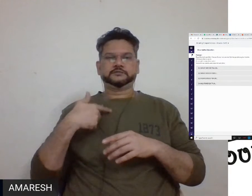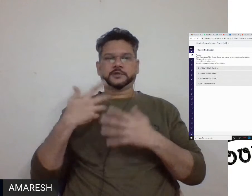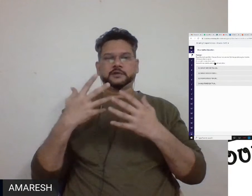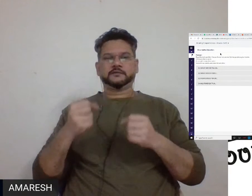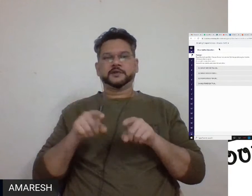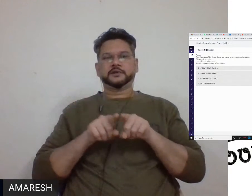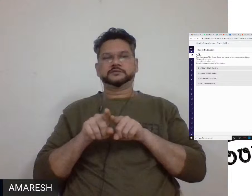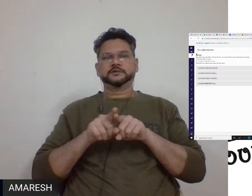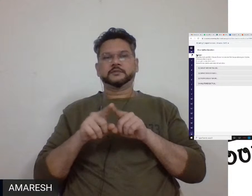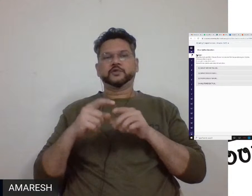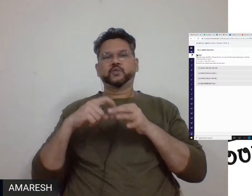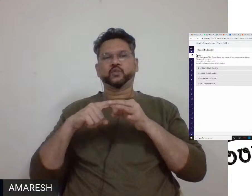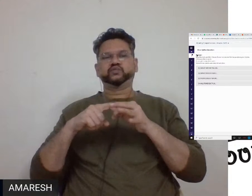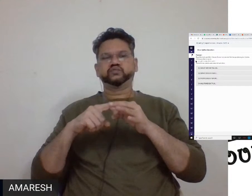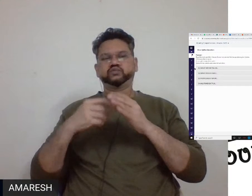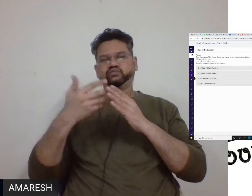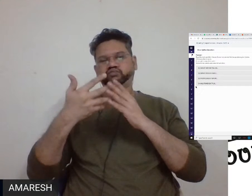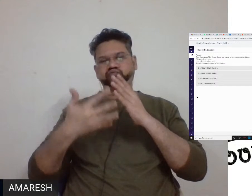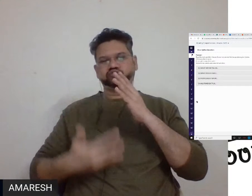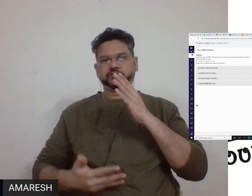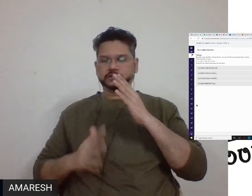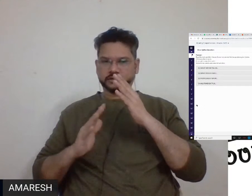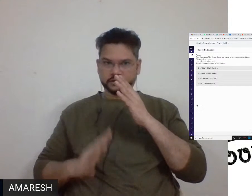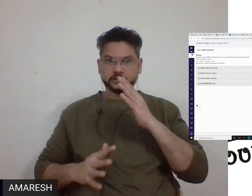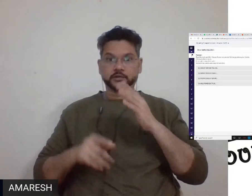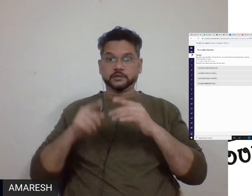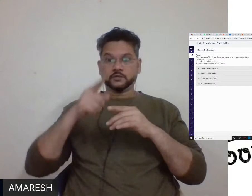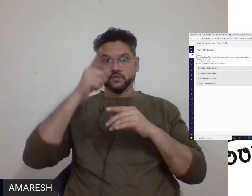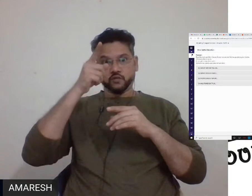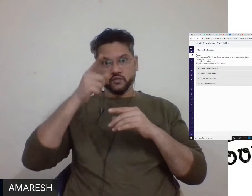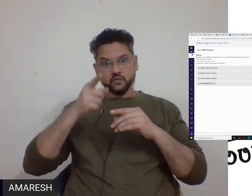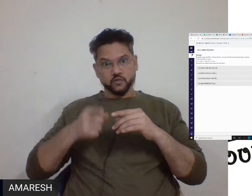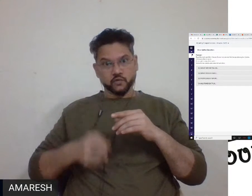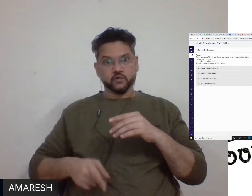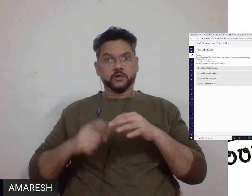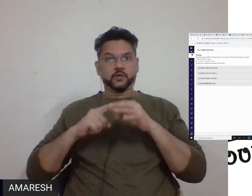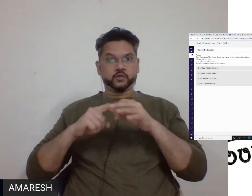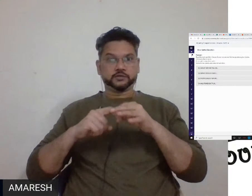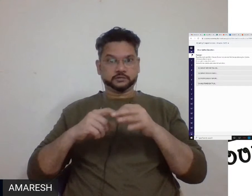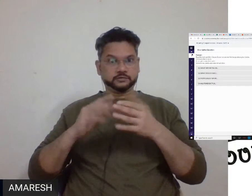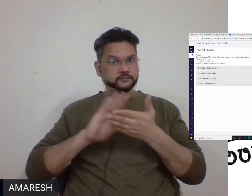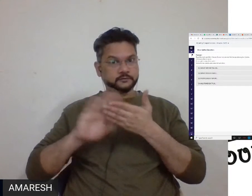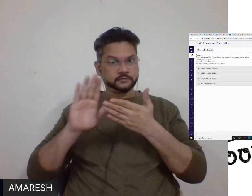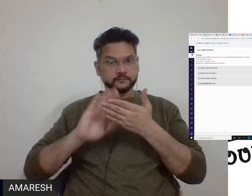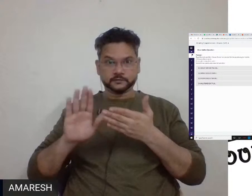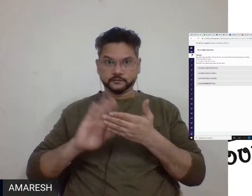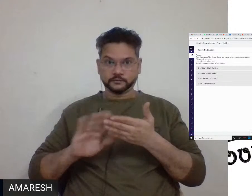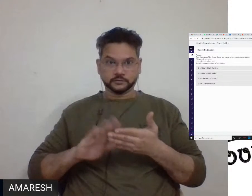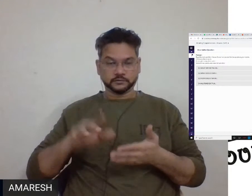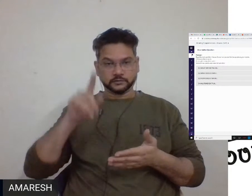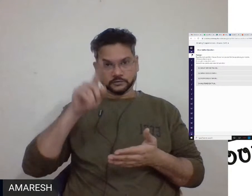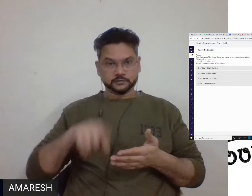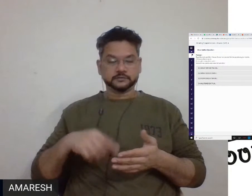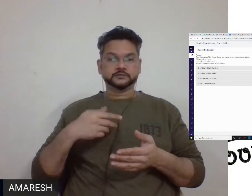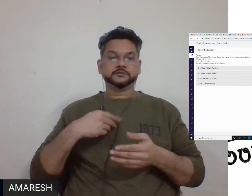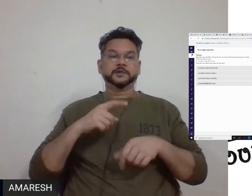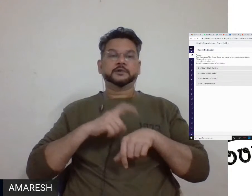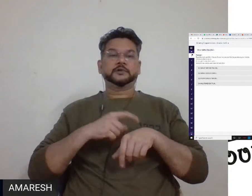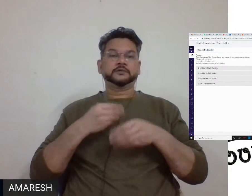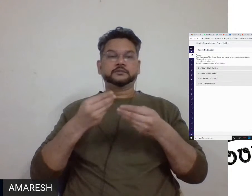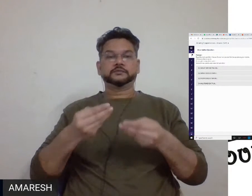right? So, for finishing of all these different questions, the candidate is given about 40 minutes.